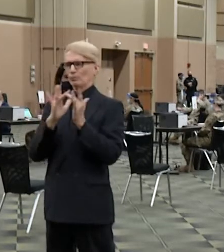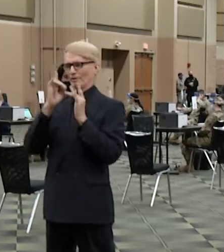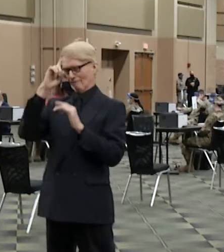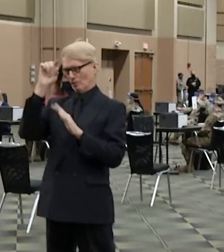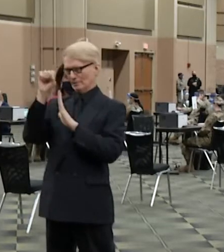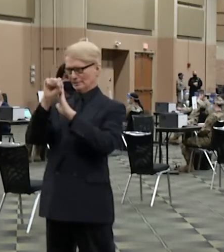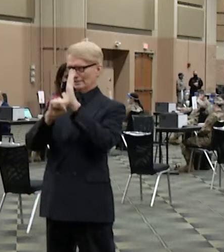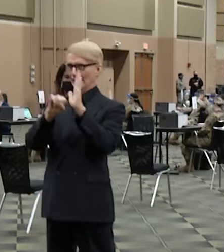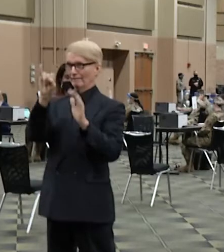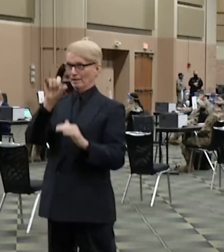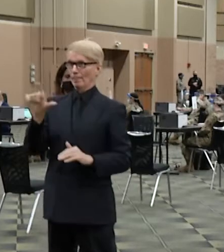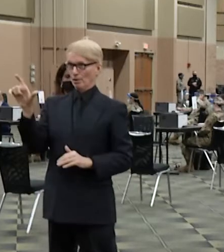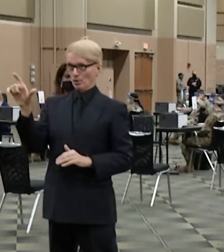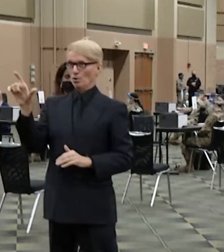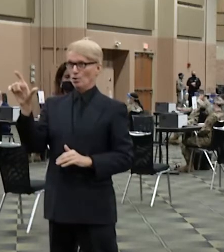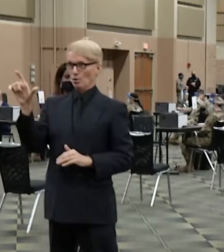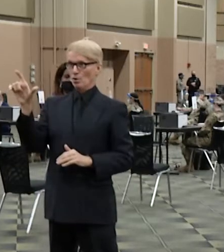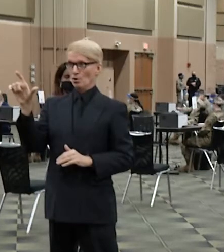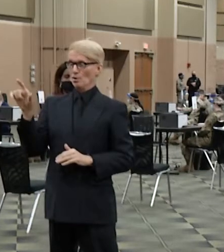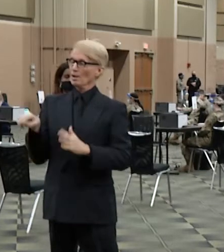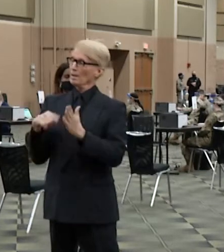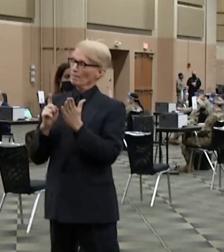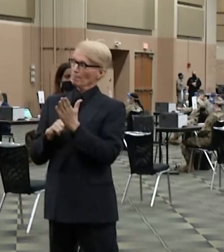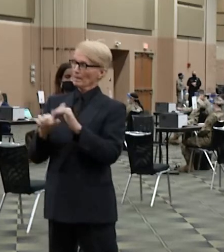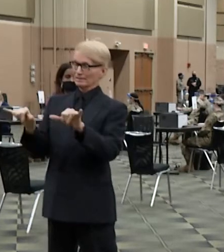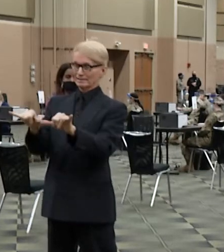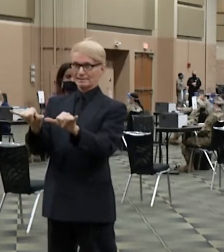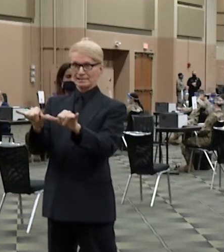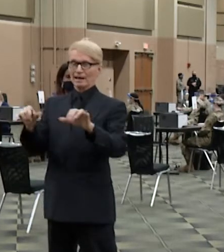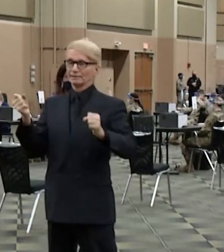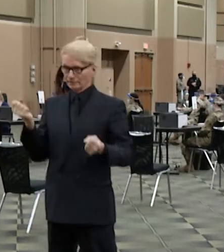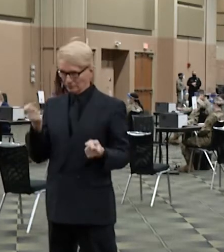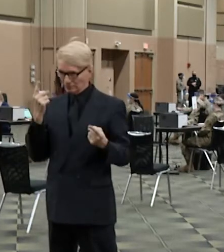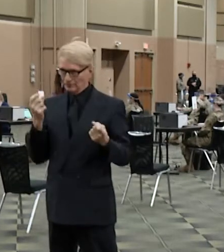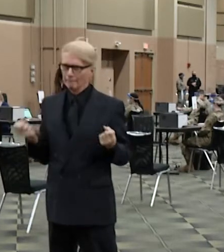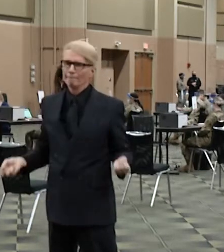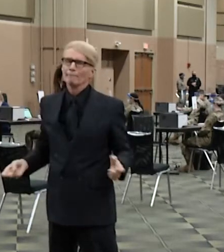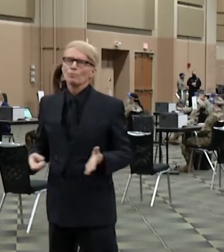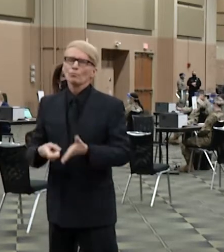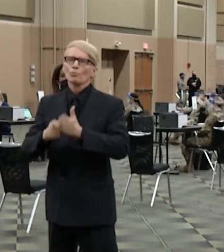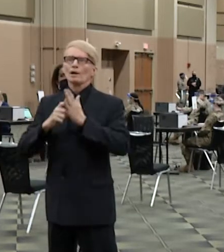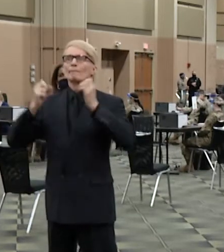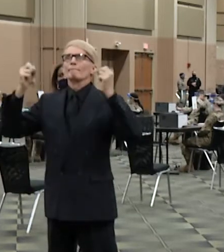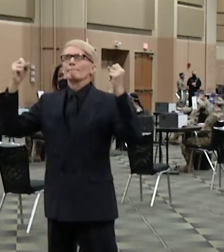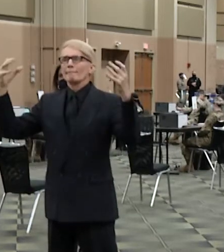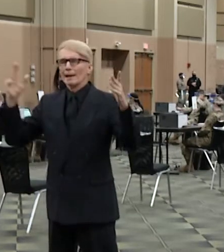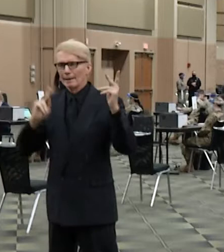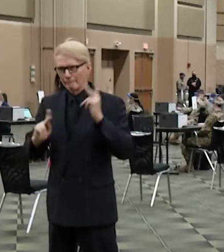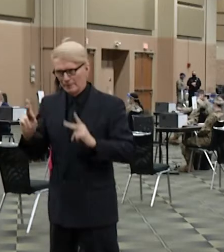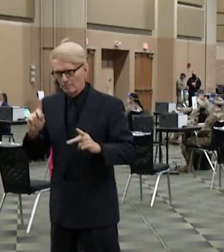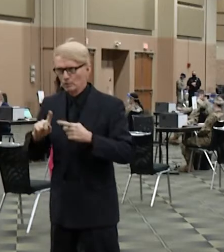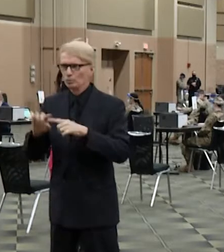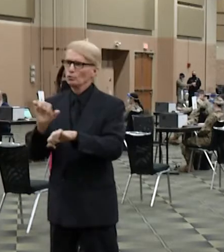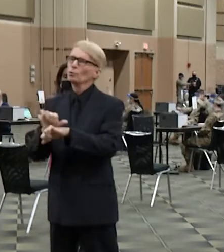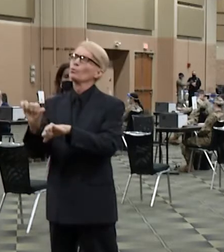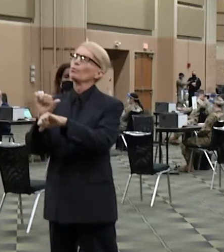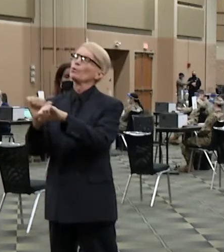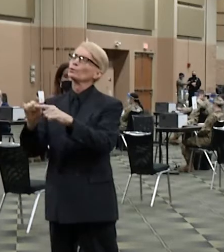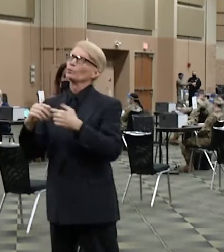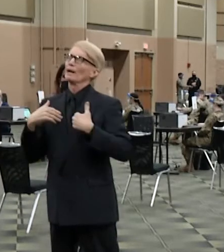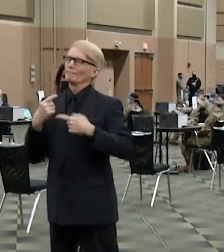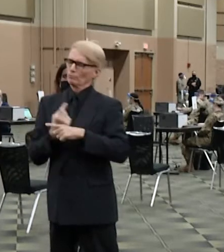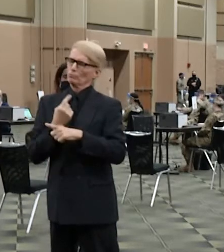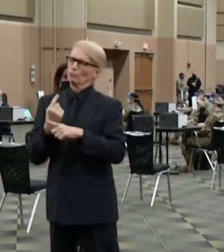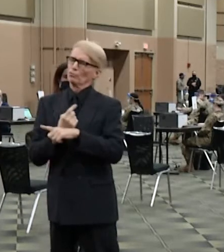Illinois. Standing up this facility of this size requires so many different people working together to ensure that we have the wiring and equipment needed